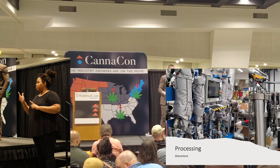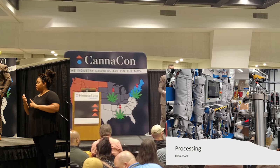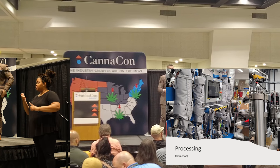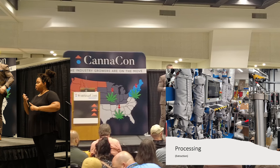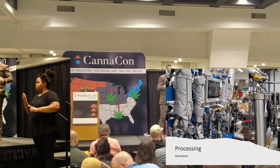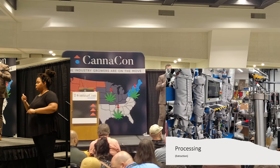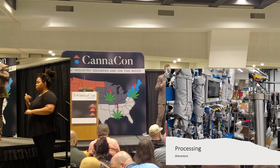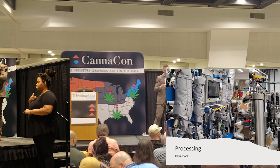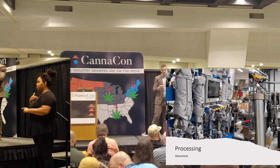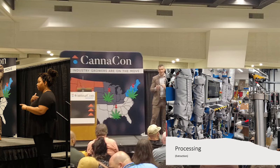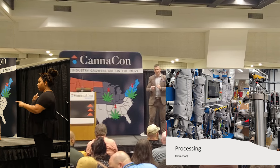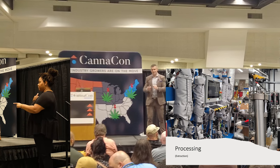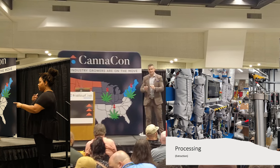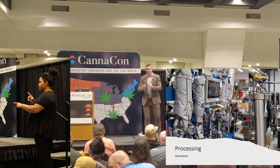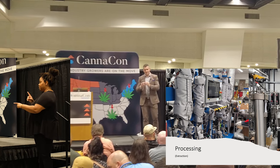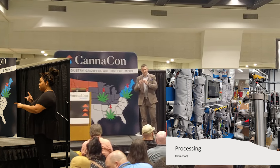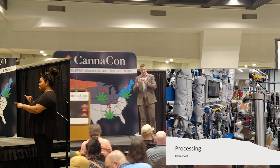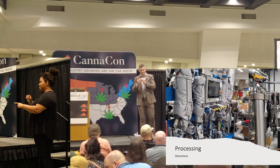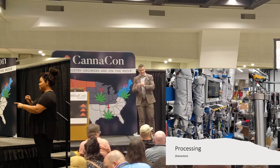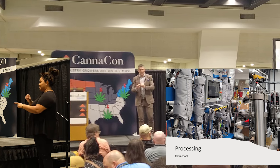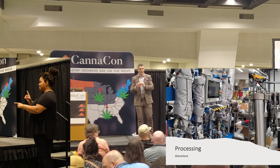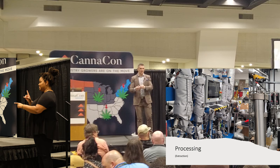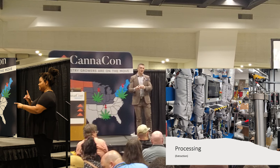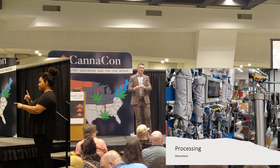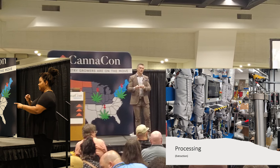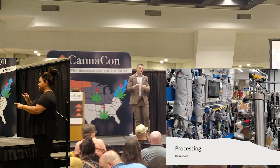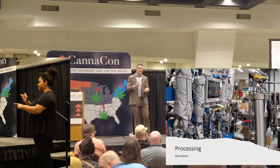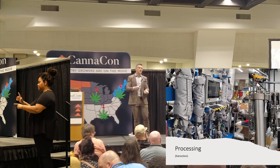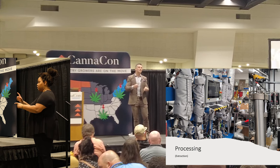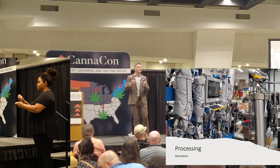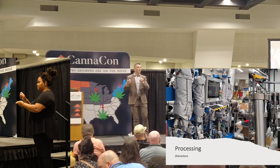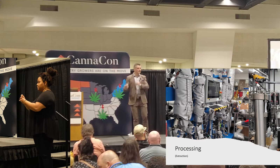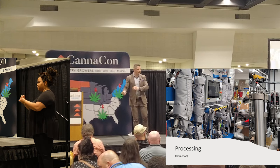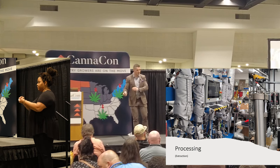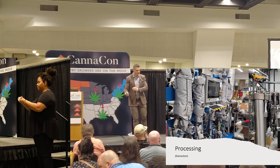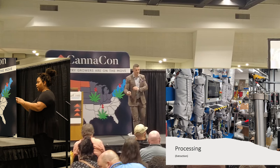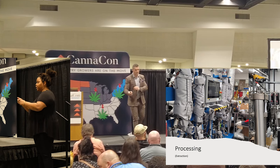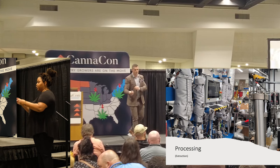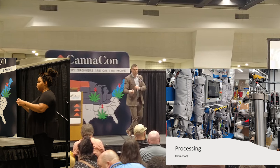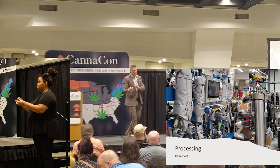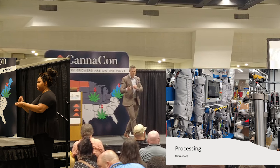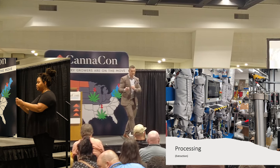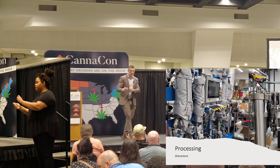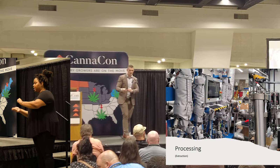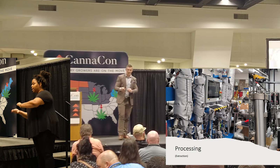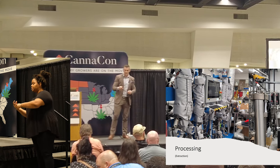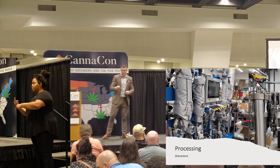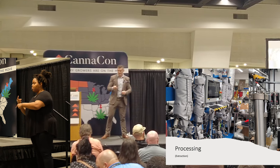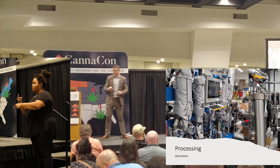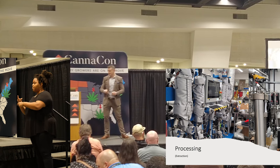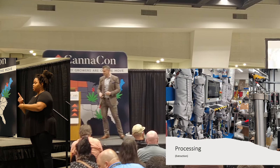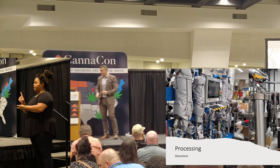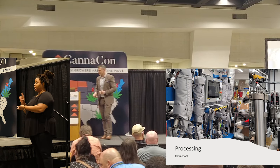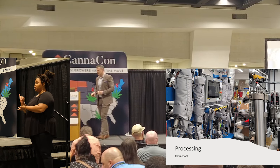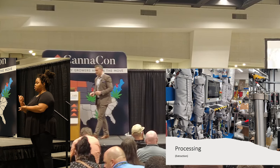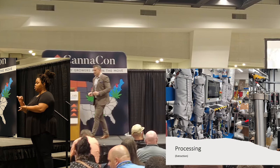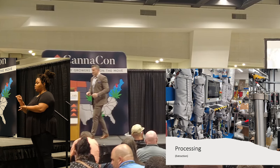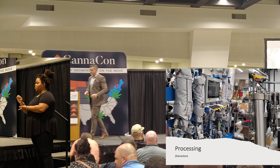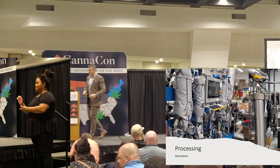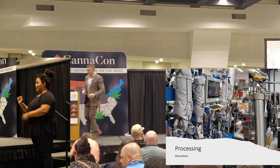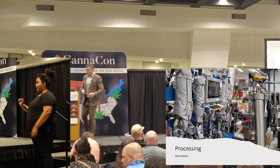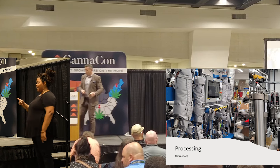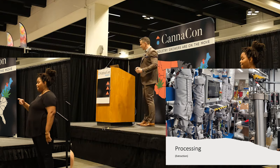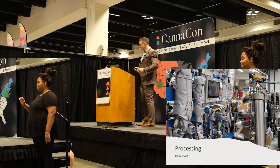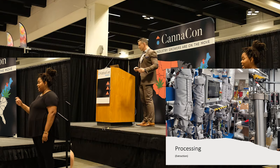to distill out specific molecules that can then be reformulated into properly dosed vape pens.